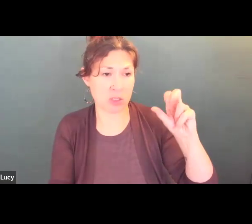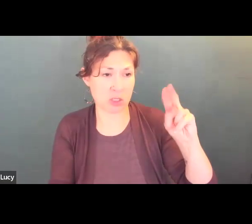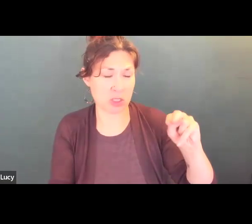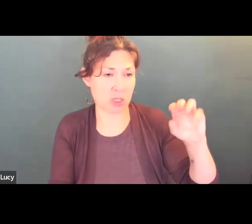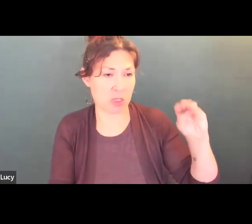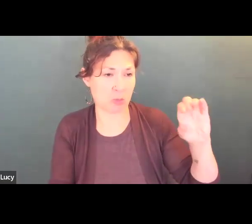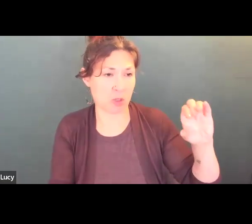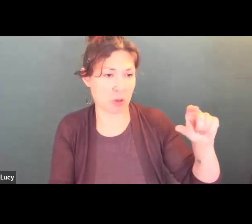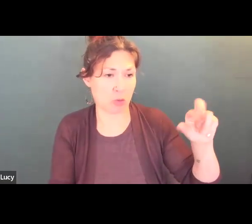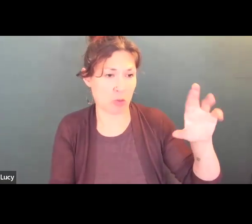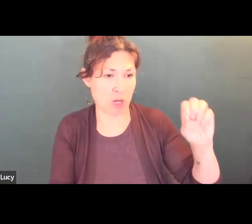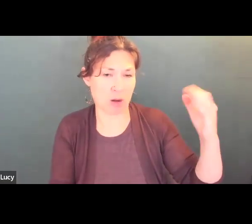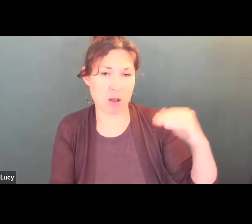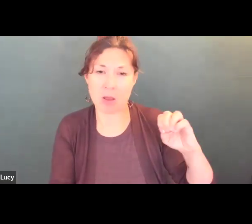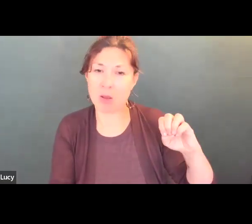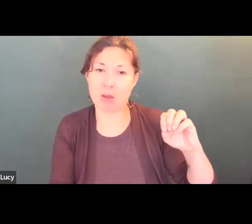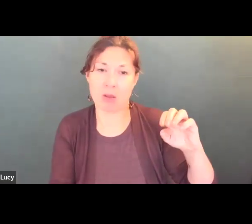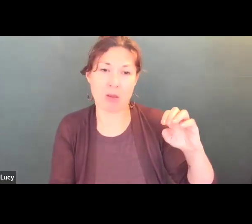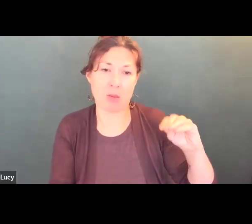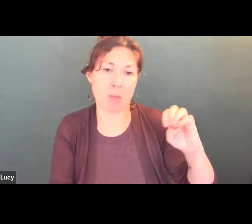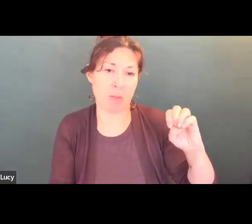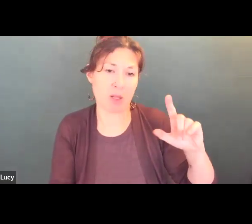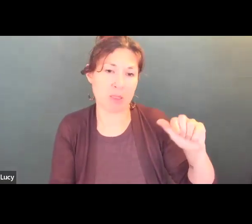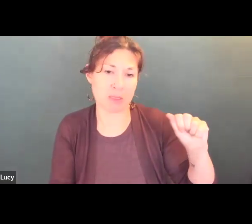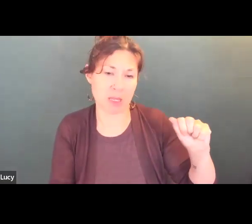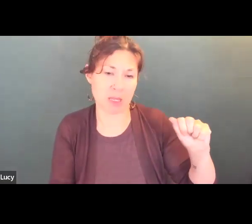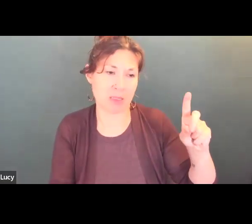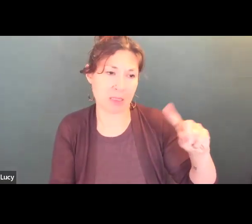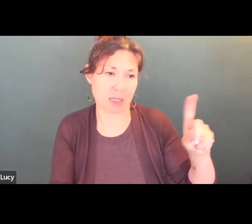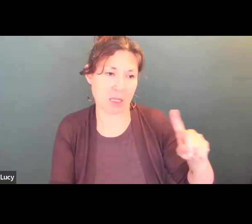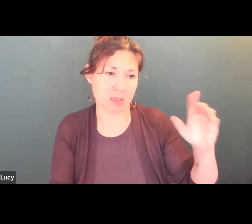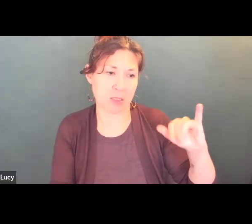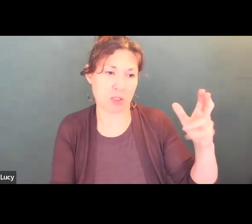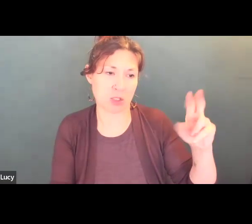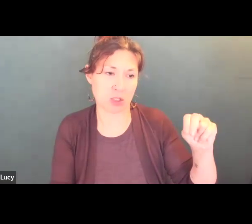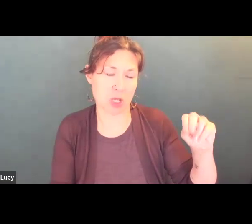Mudd, and Victoria Garcia. Ms. McGuire.